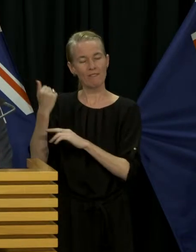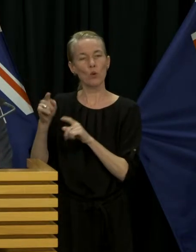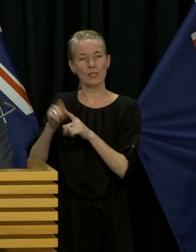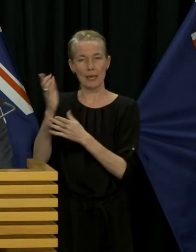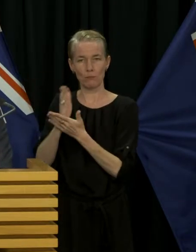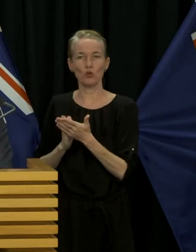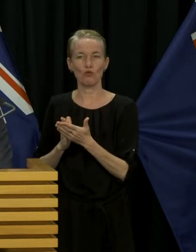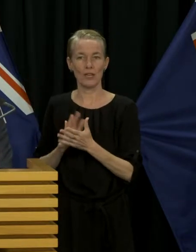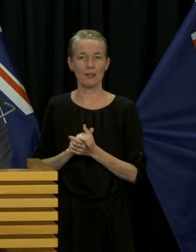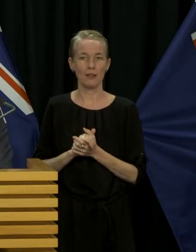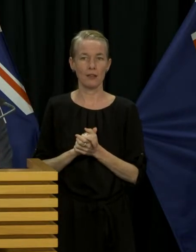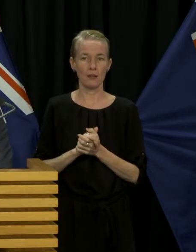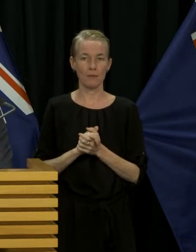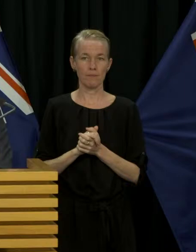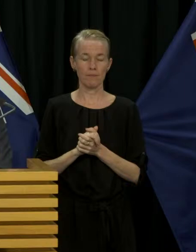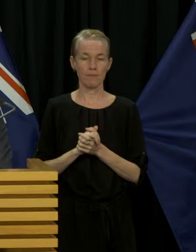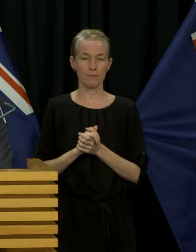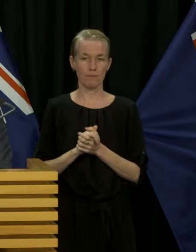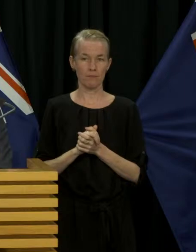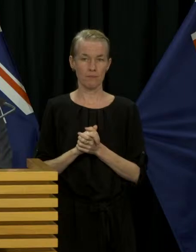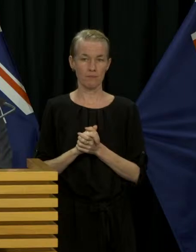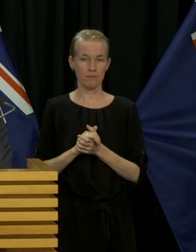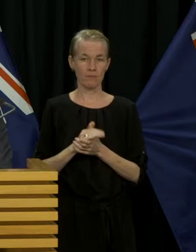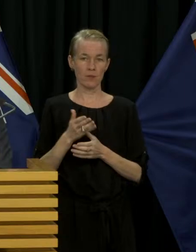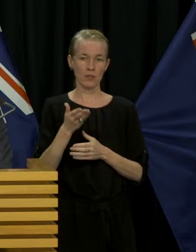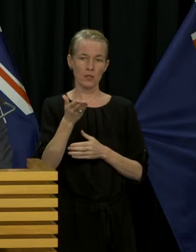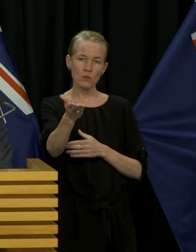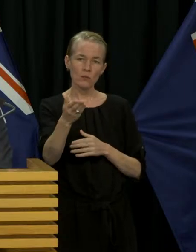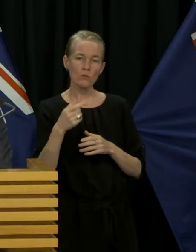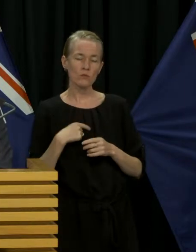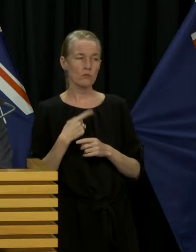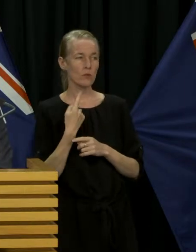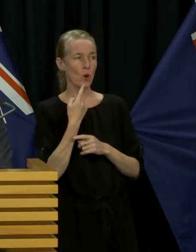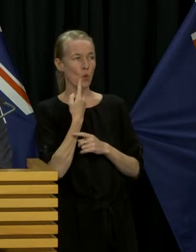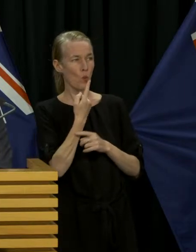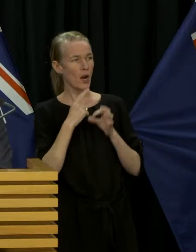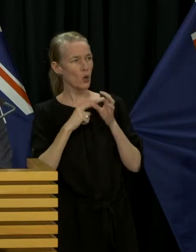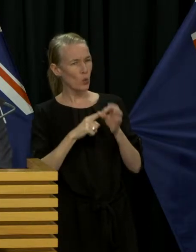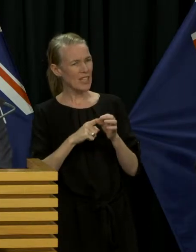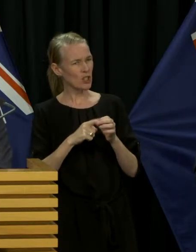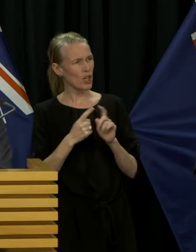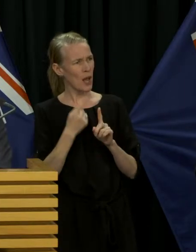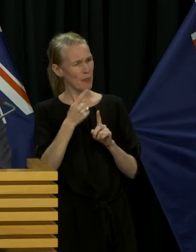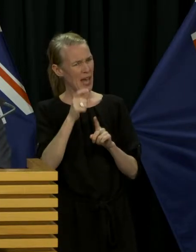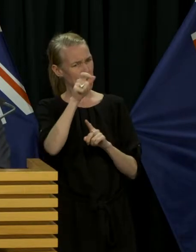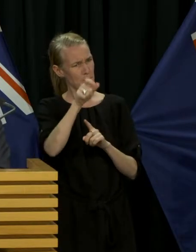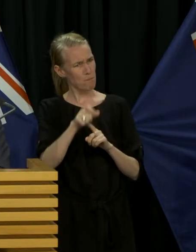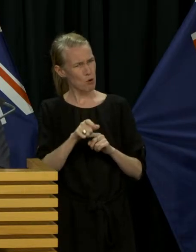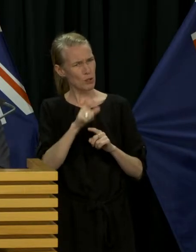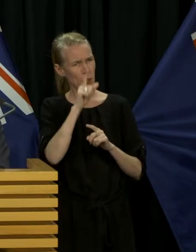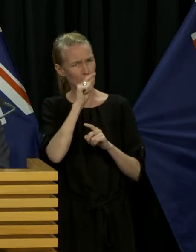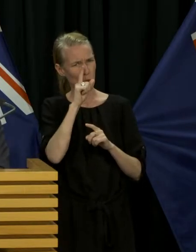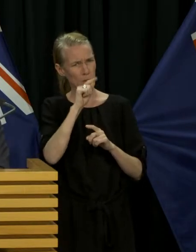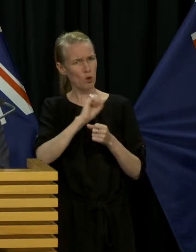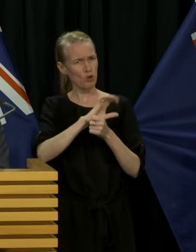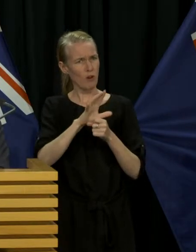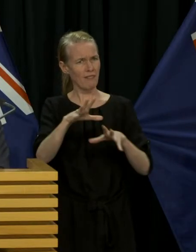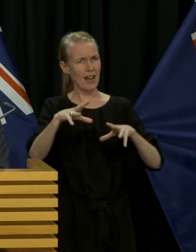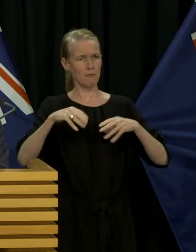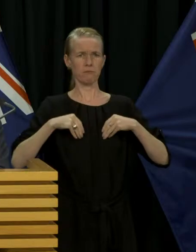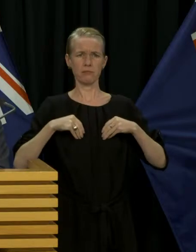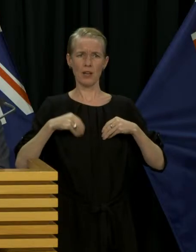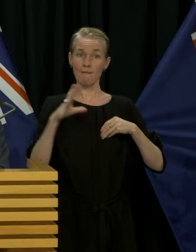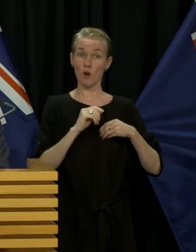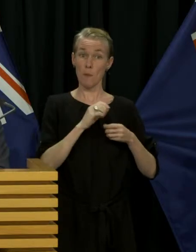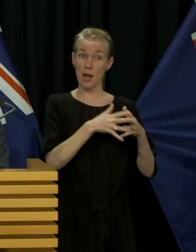COVID-19 while in the US. They spent quite a lot of time there? No, that's not known, but